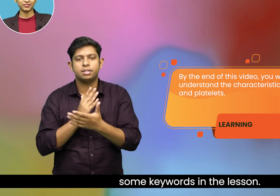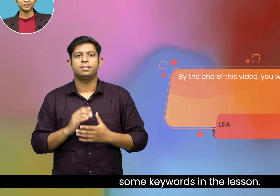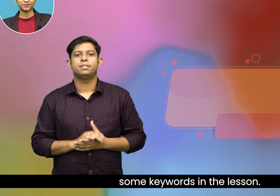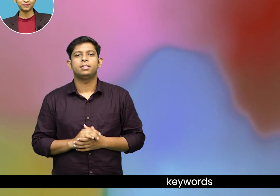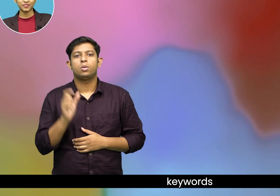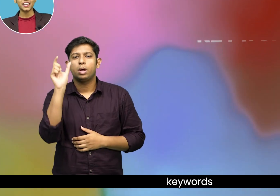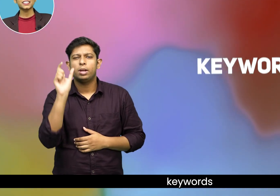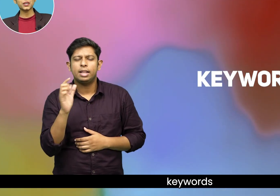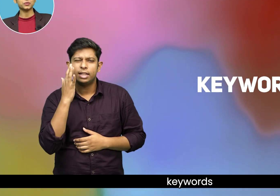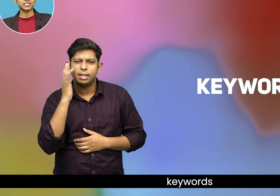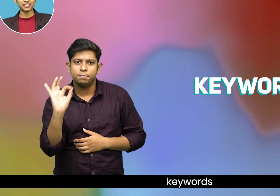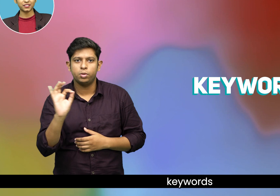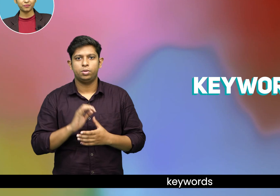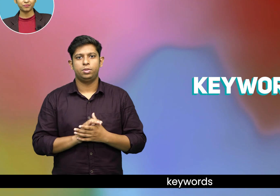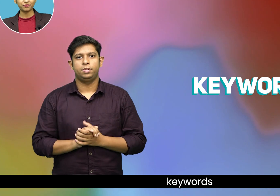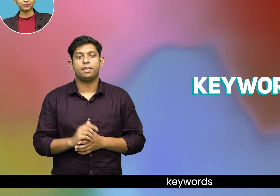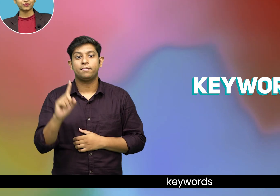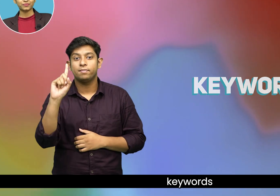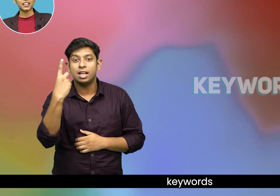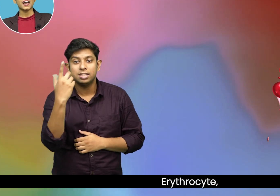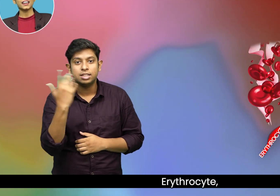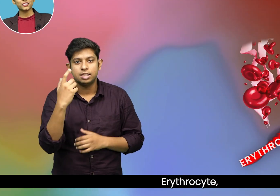lesson. Keywords: